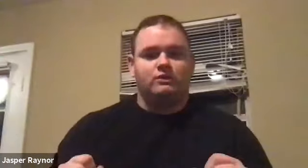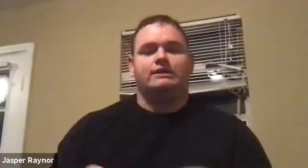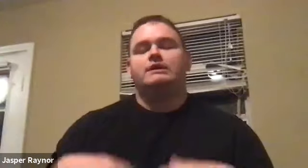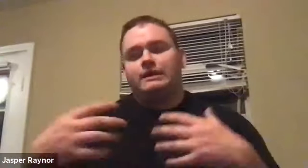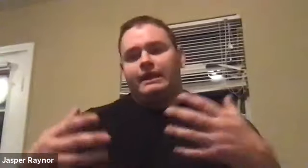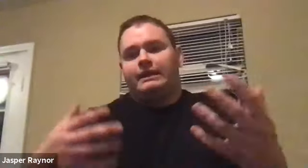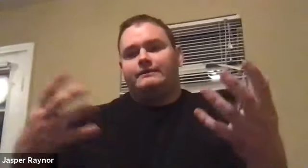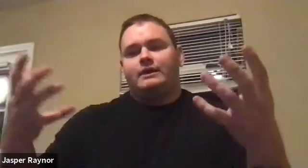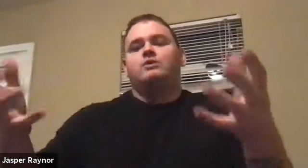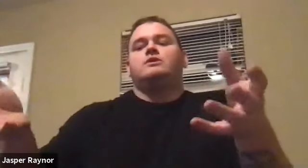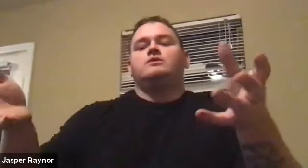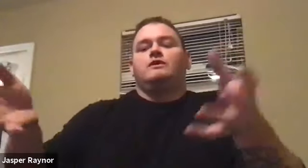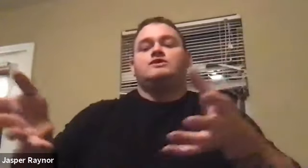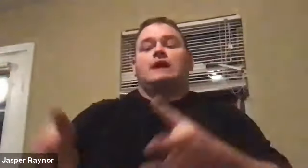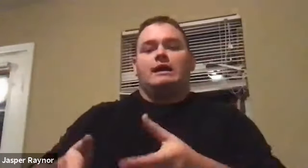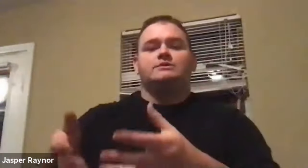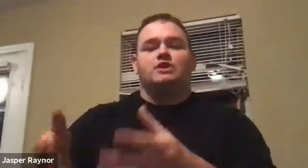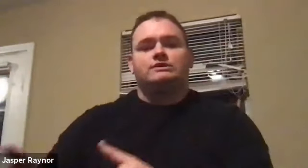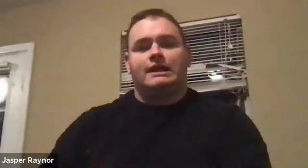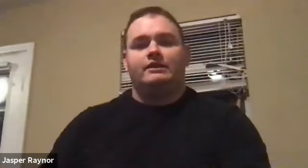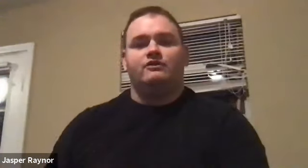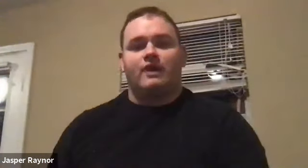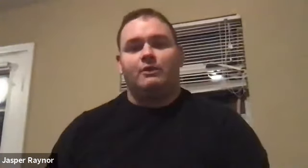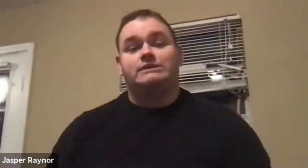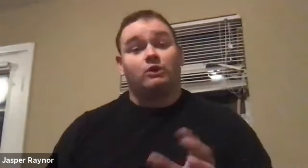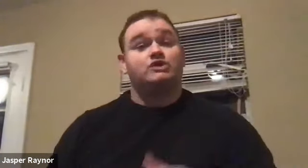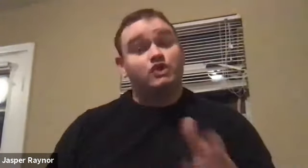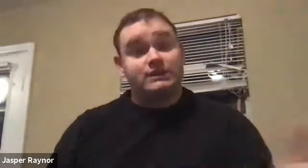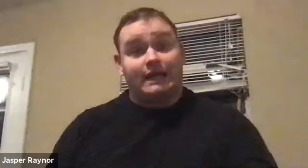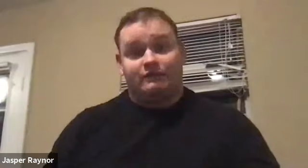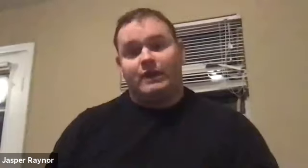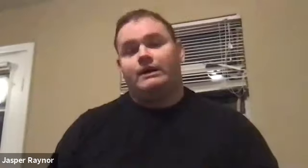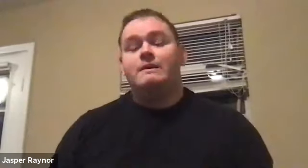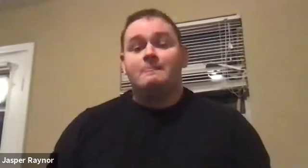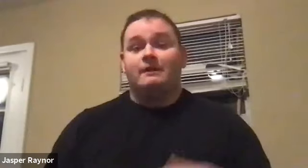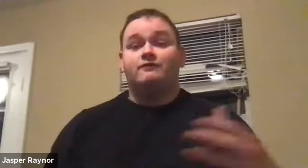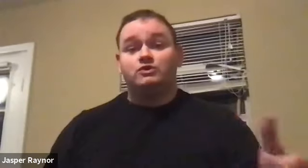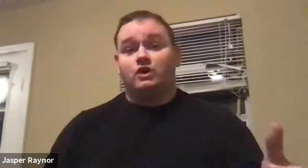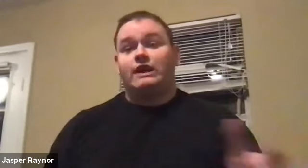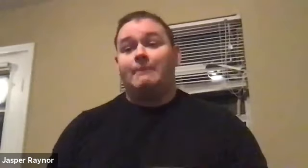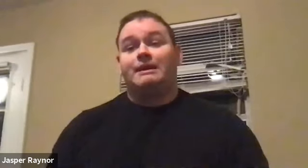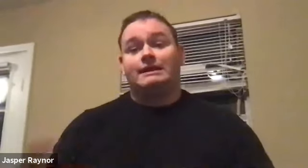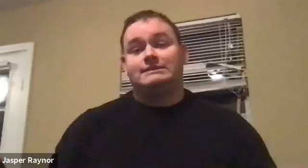it, and they will over time start signing the right way as long as you're signing the right way. Now, if you start copying his